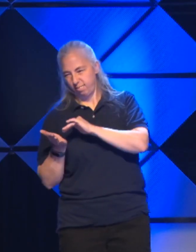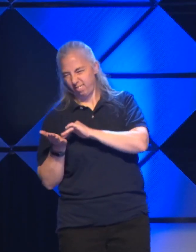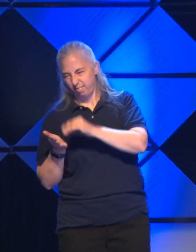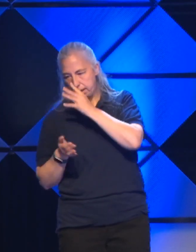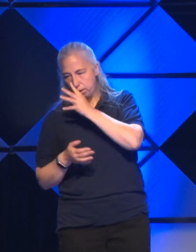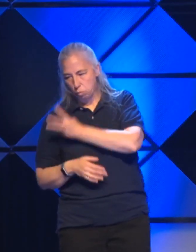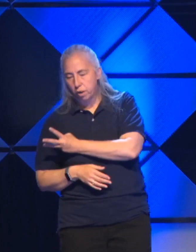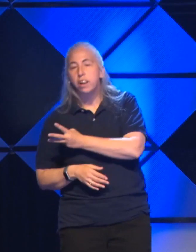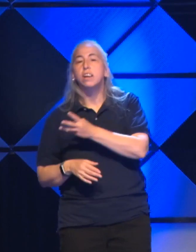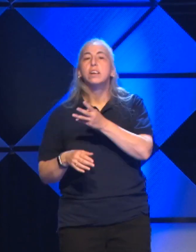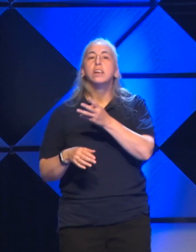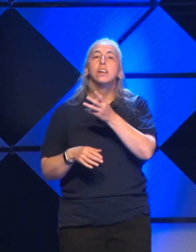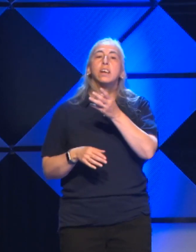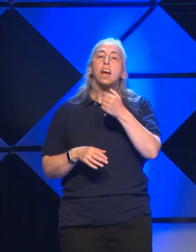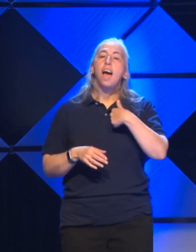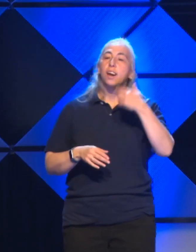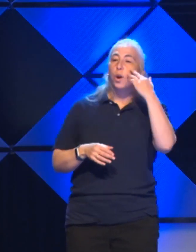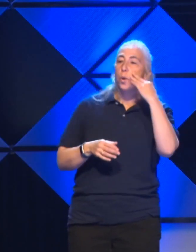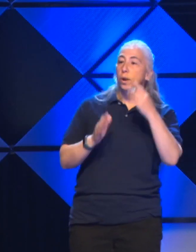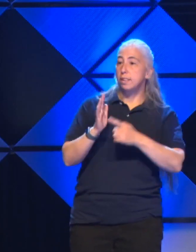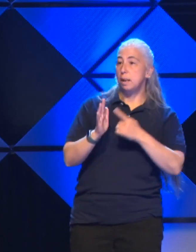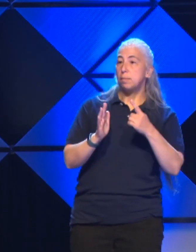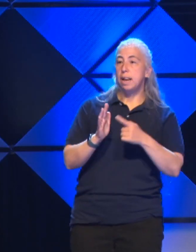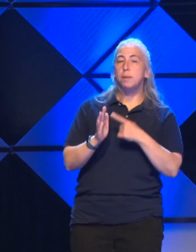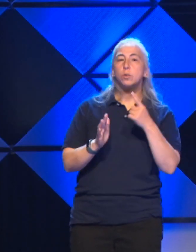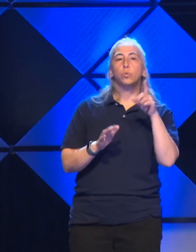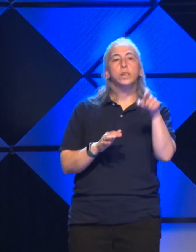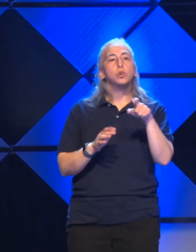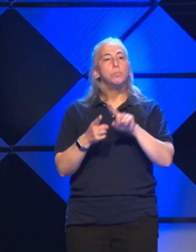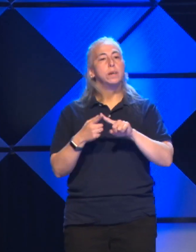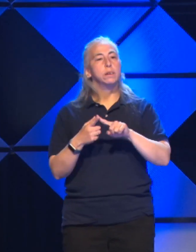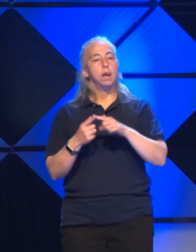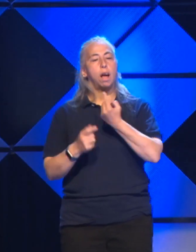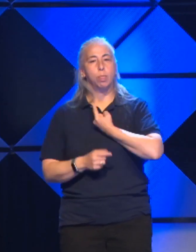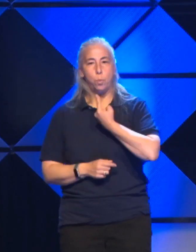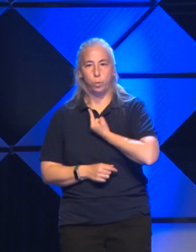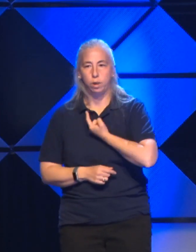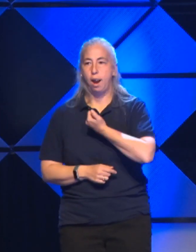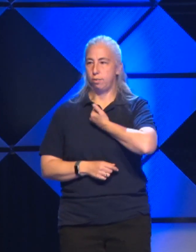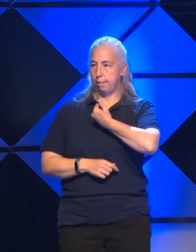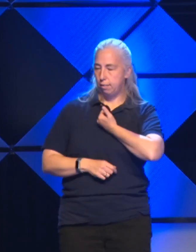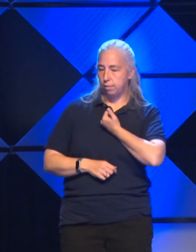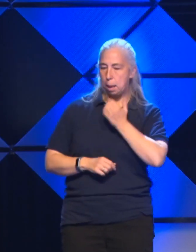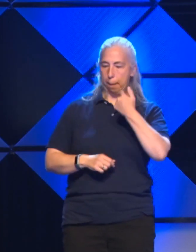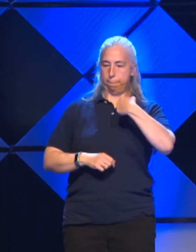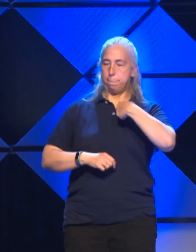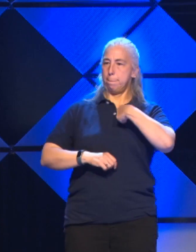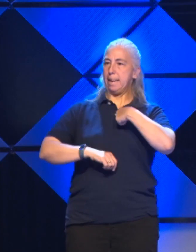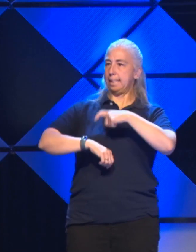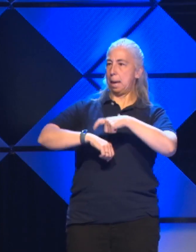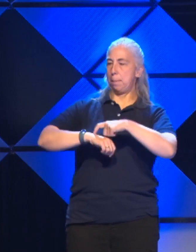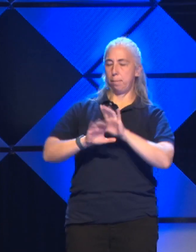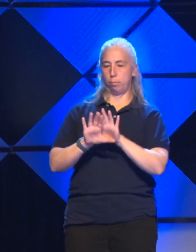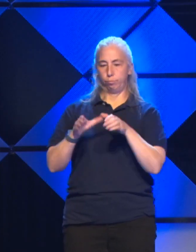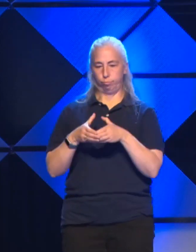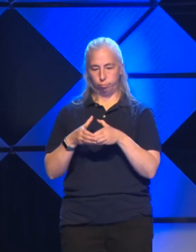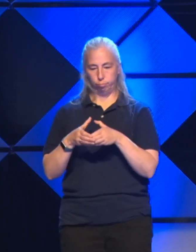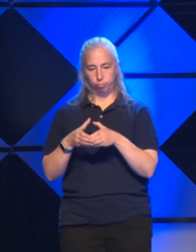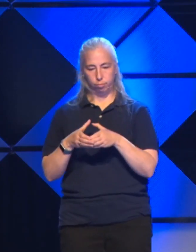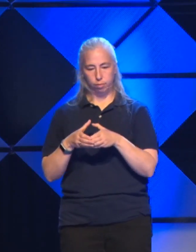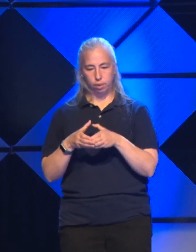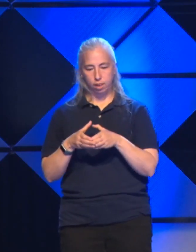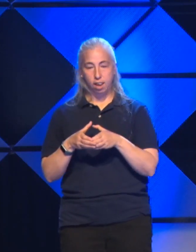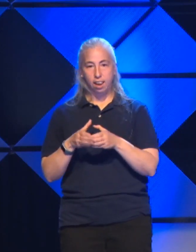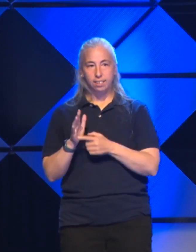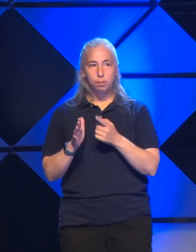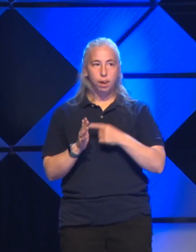we need sometimes when we want to get alone and be alone. That's fine. I mean, when I look at myself, I really love sometimes to go